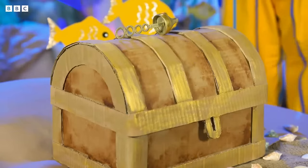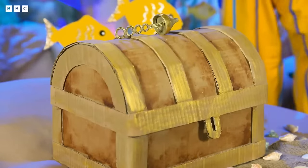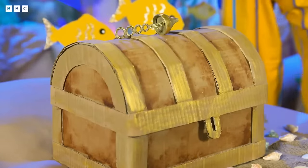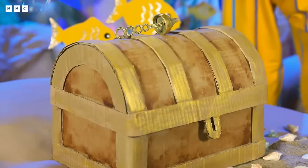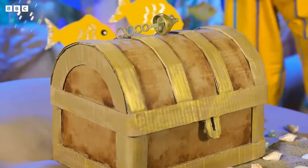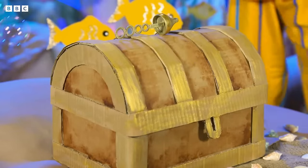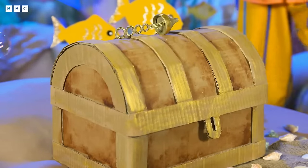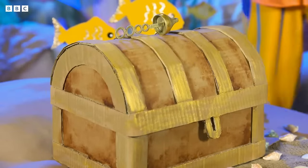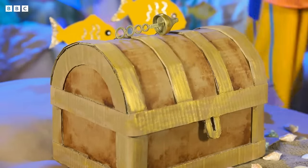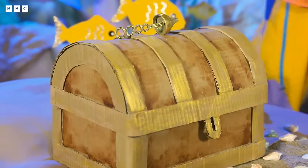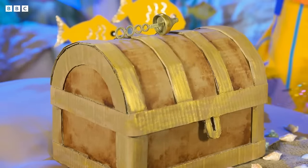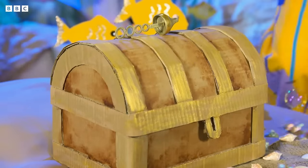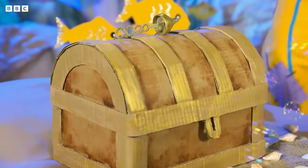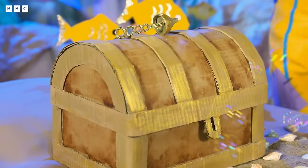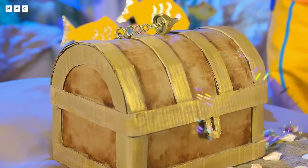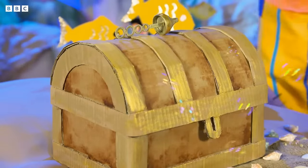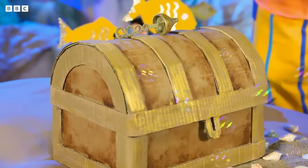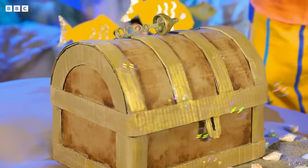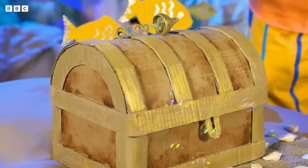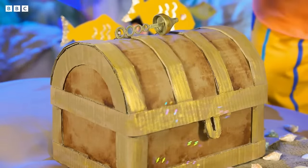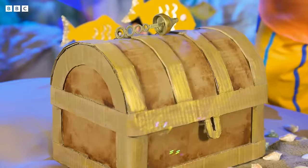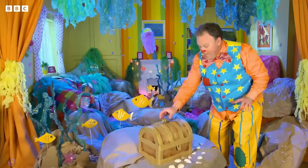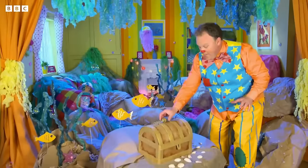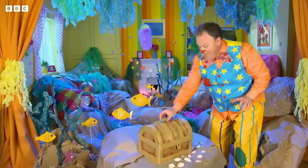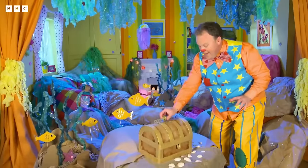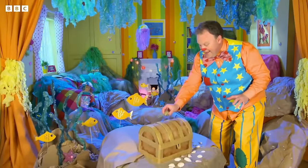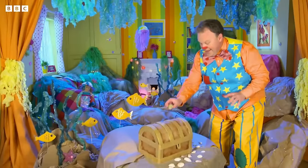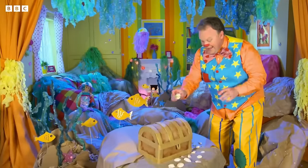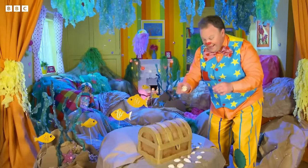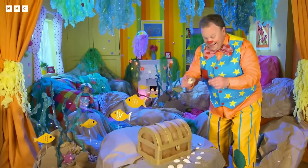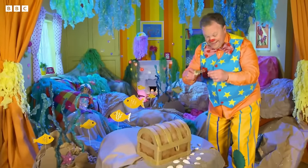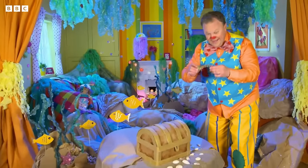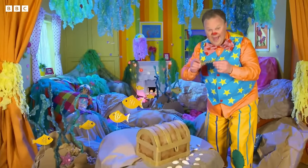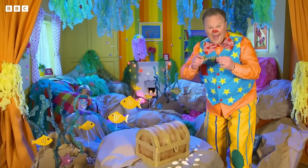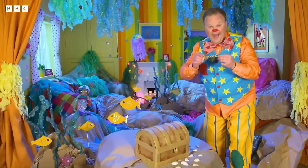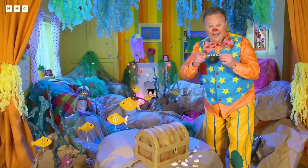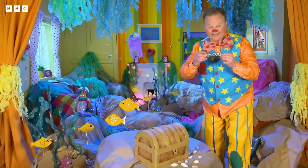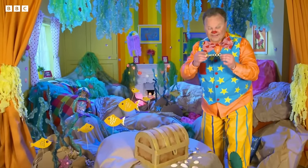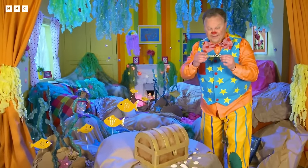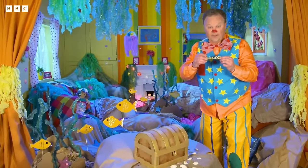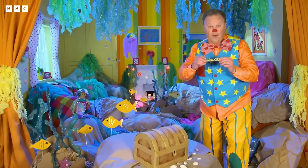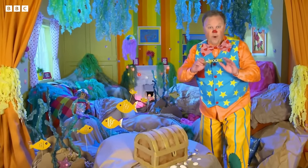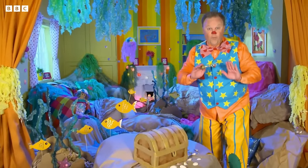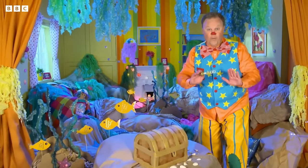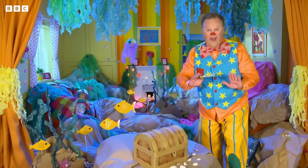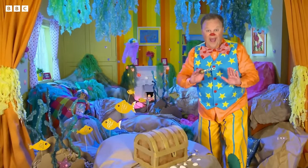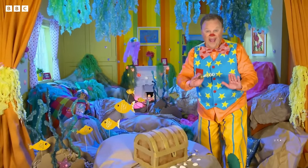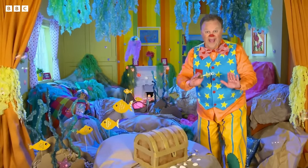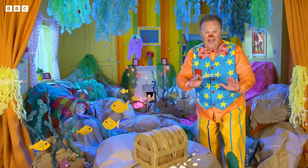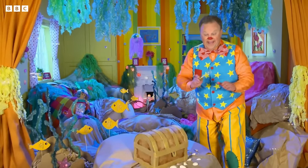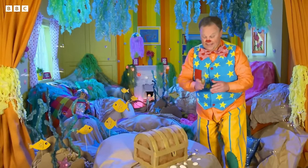What's that, Mr. Tumble? Is it a key? Yes. Wait.